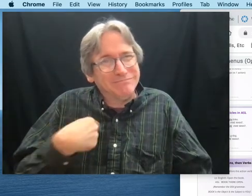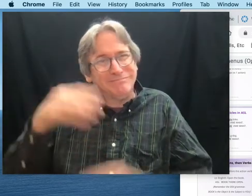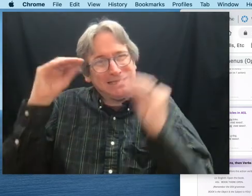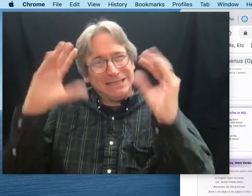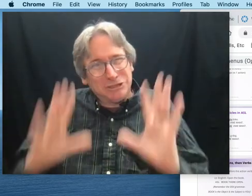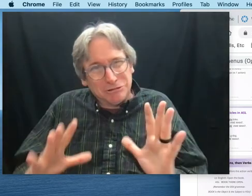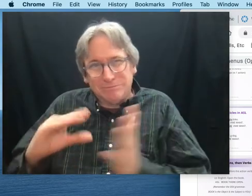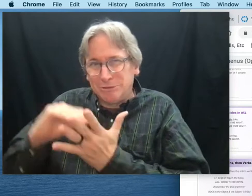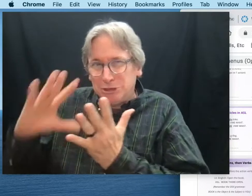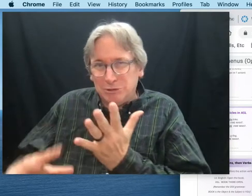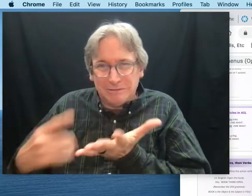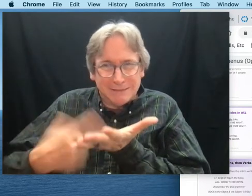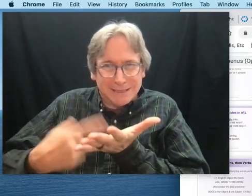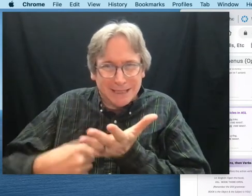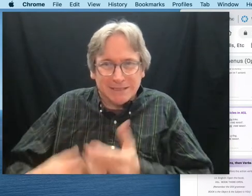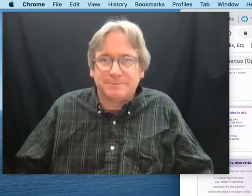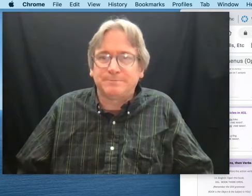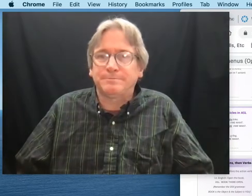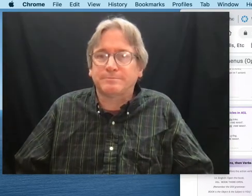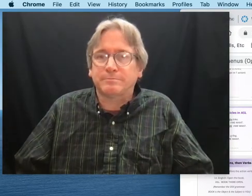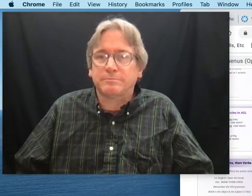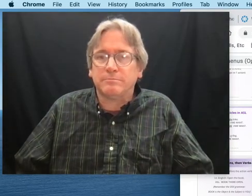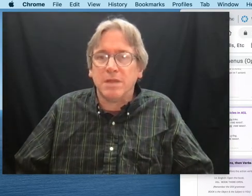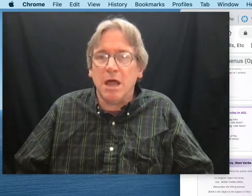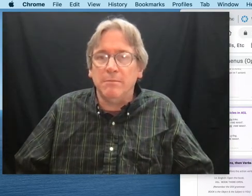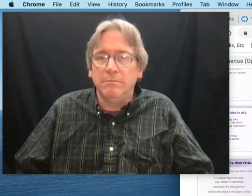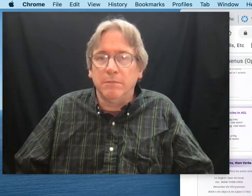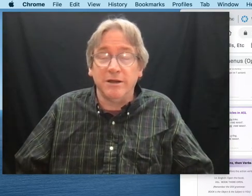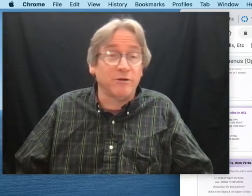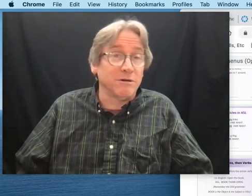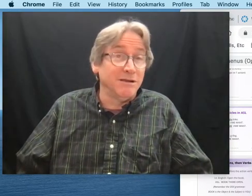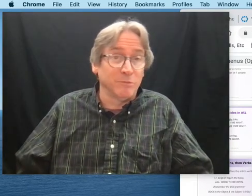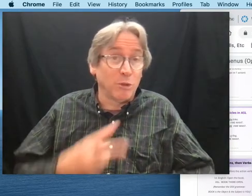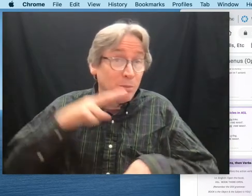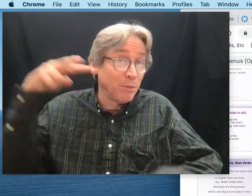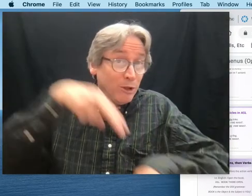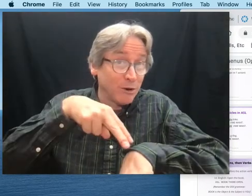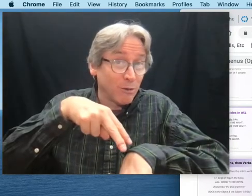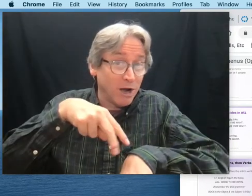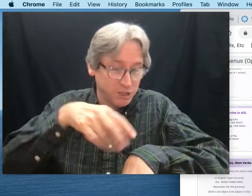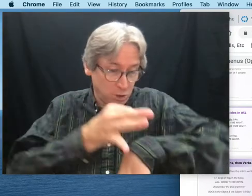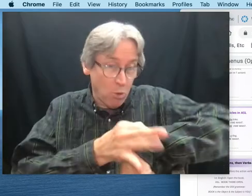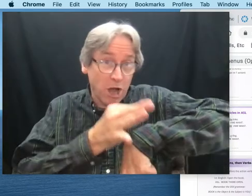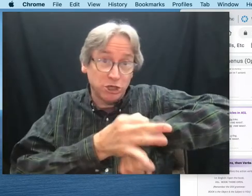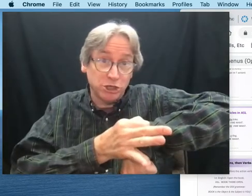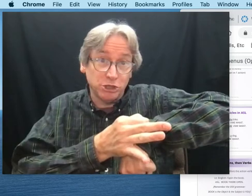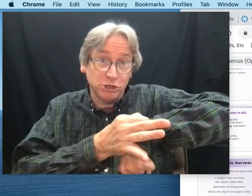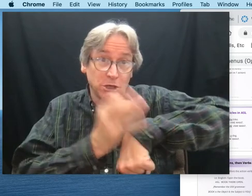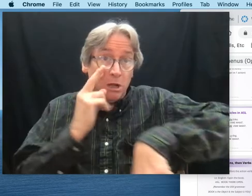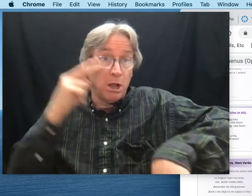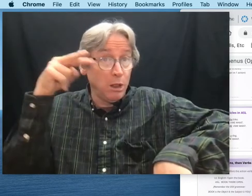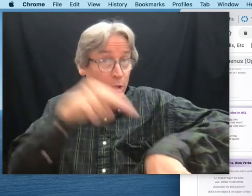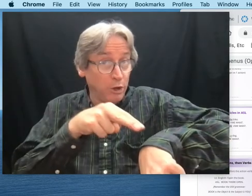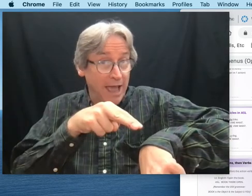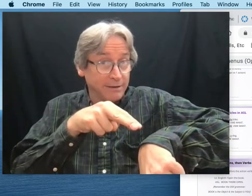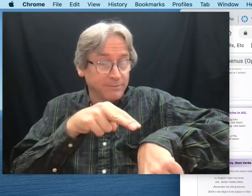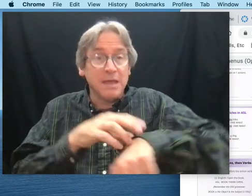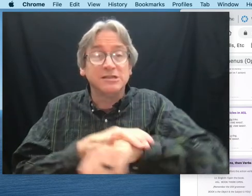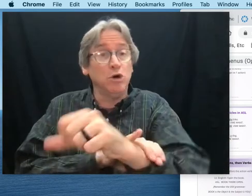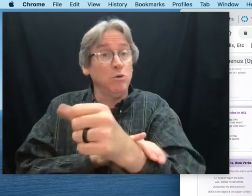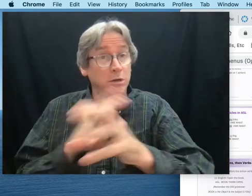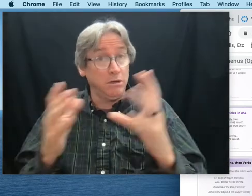that. Teacher, student, discuss. Another look at your watch. Watch, look